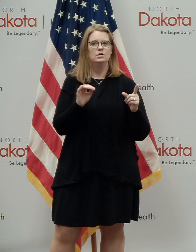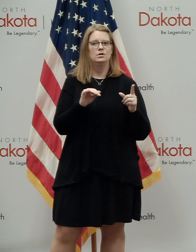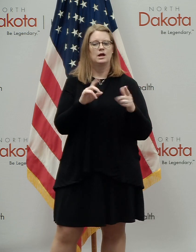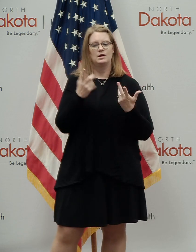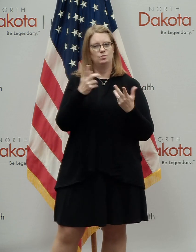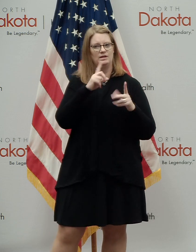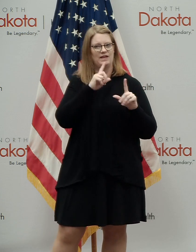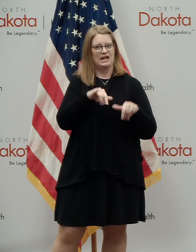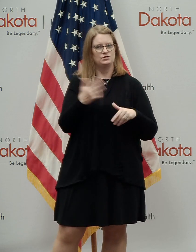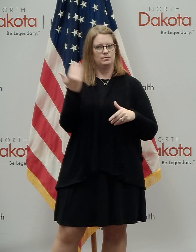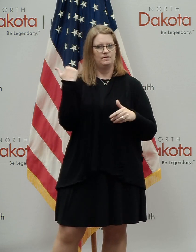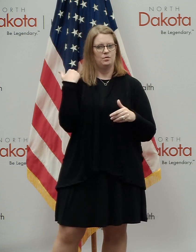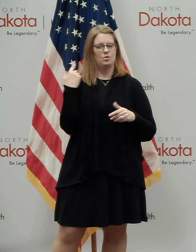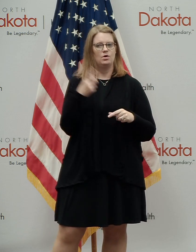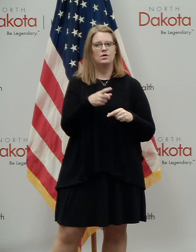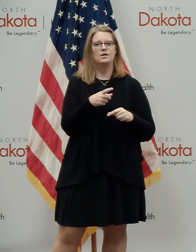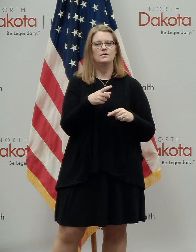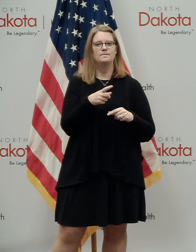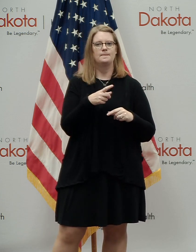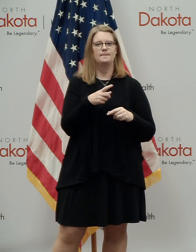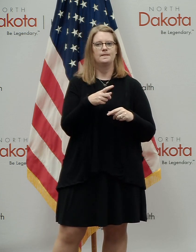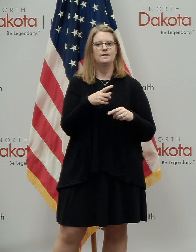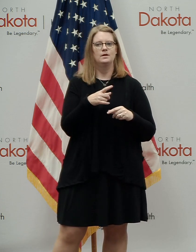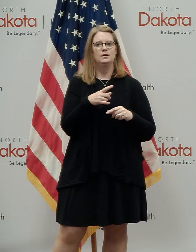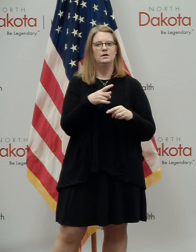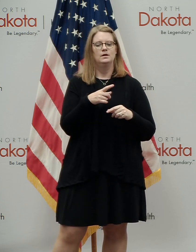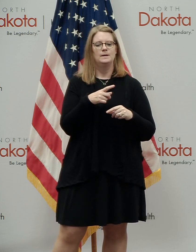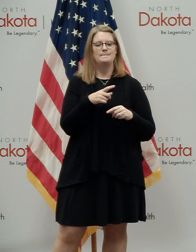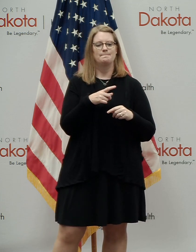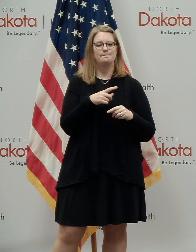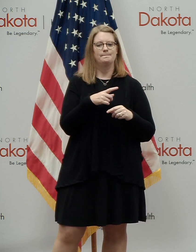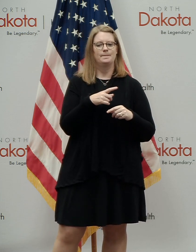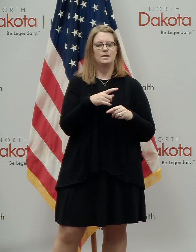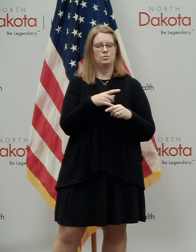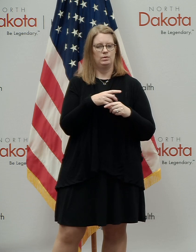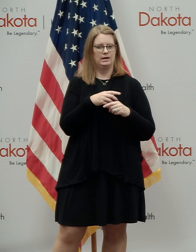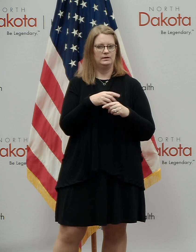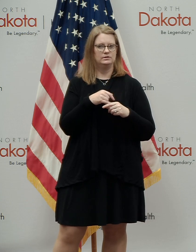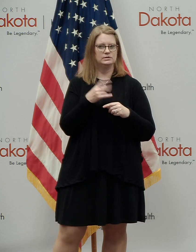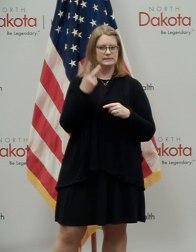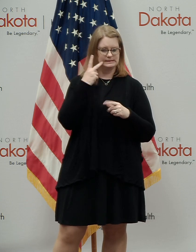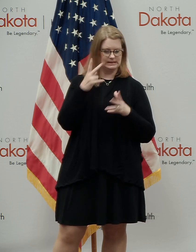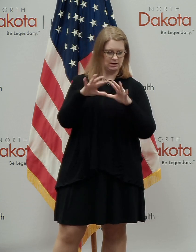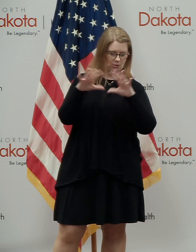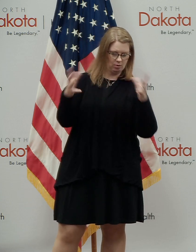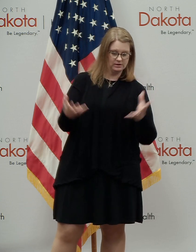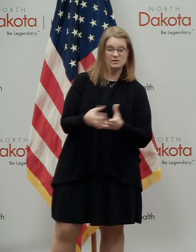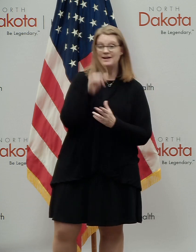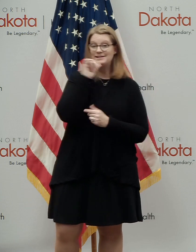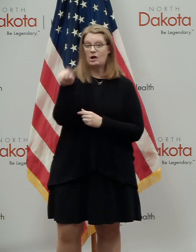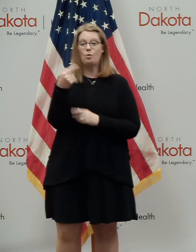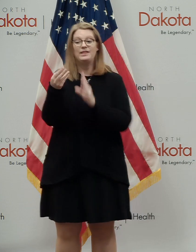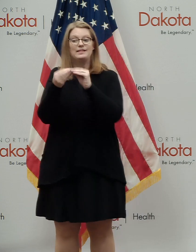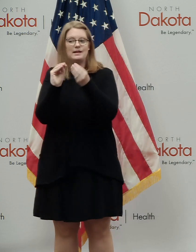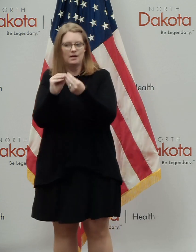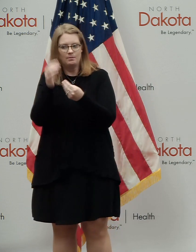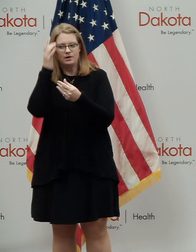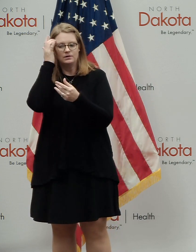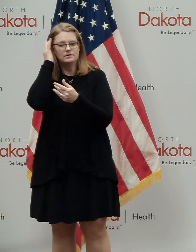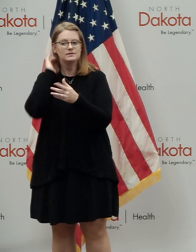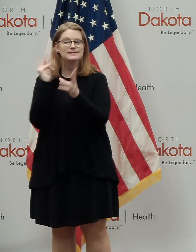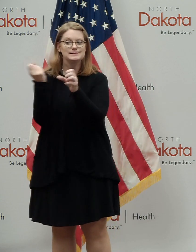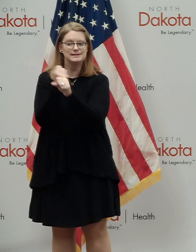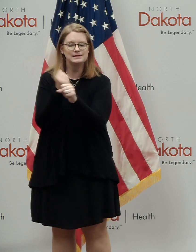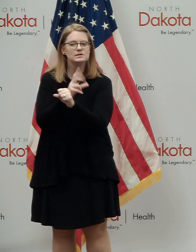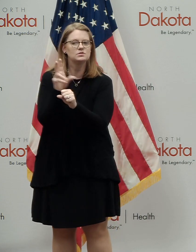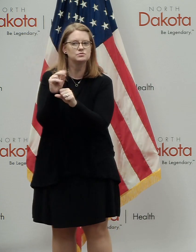we've answered before, which is we take a look at things holistically, not just numerically when we're making these decisions. Some of